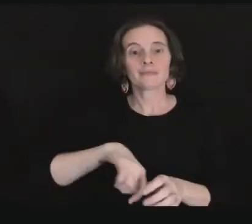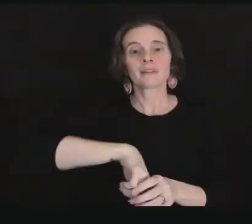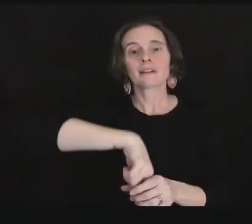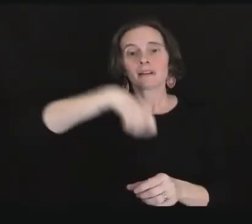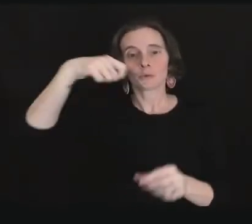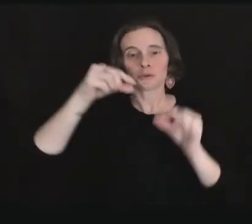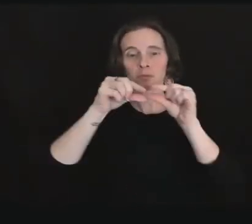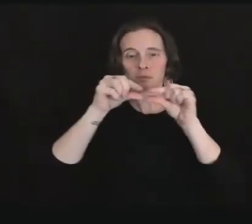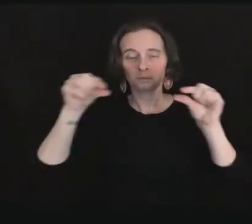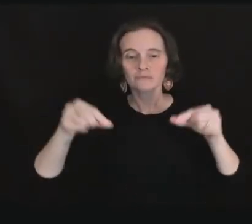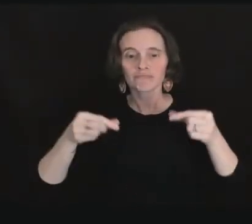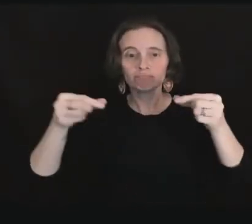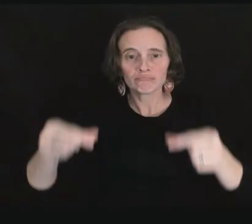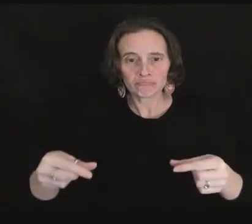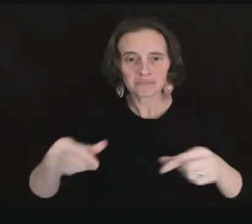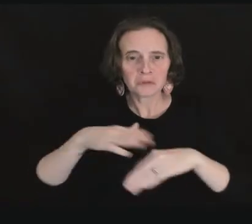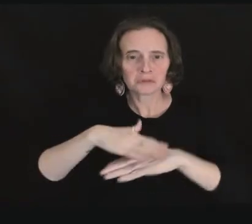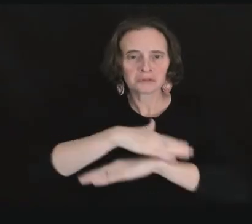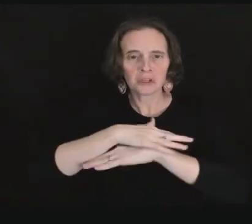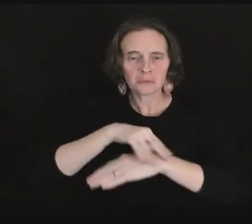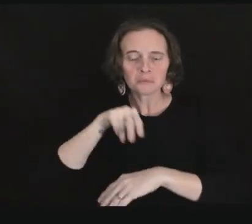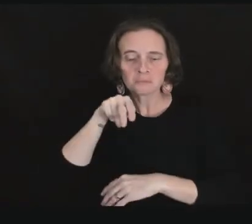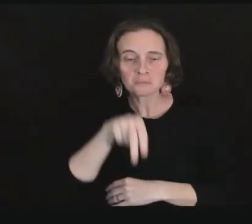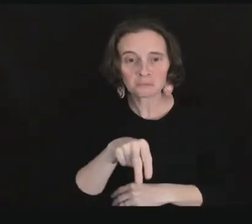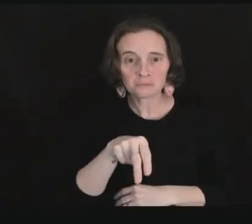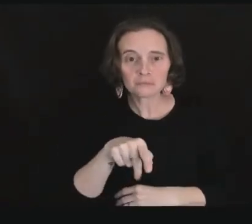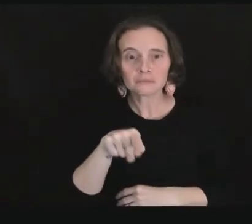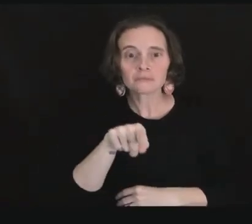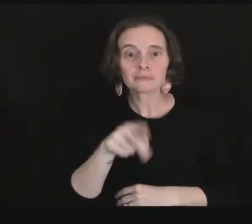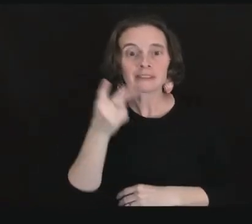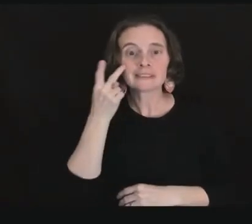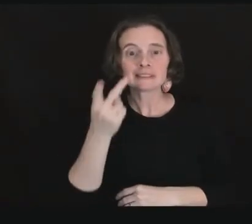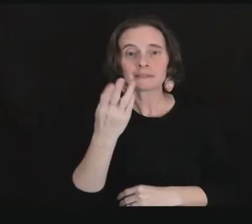Remove the test strip from the tube.